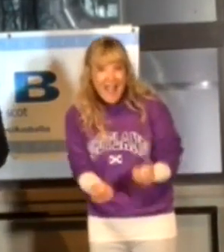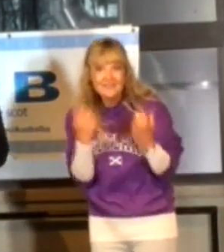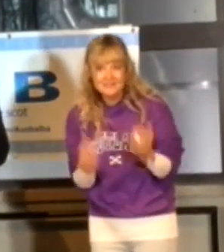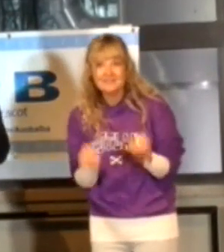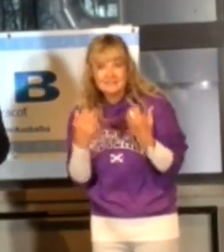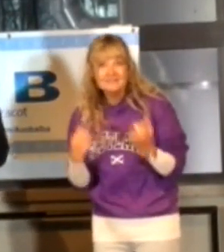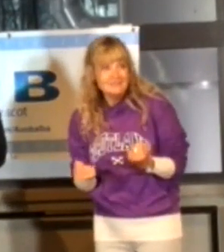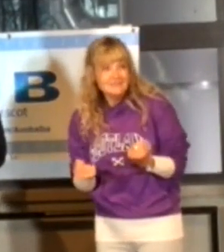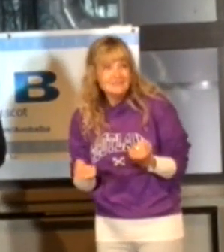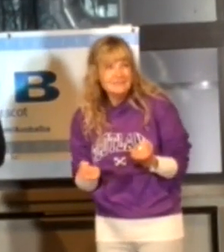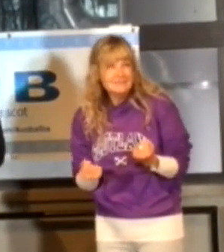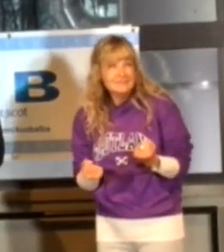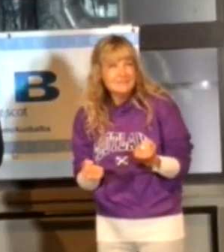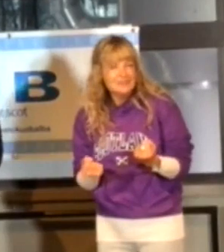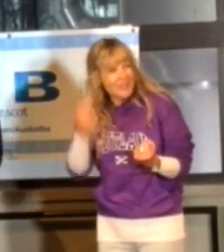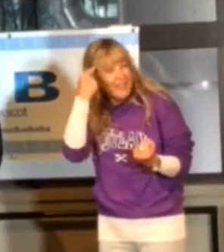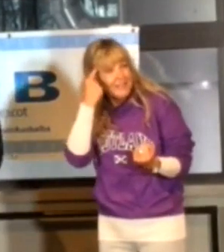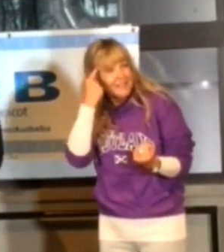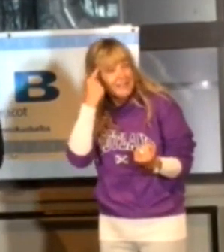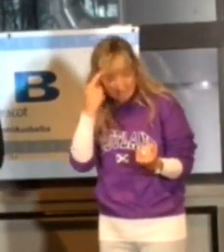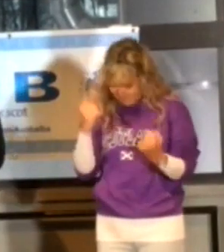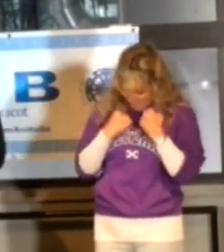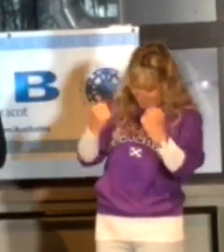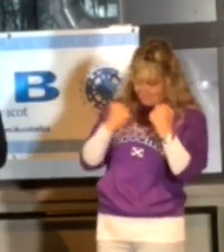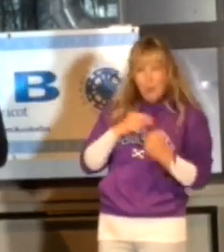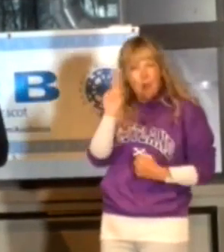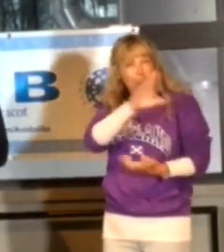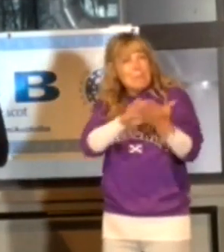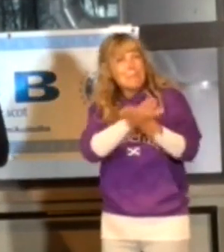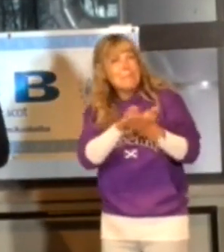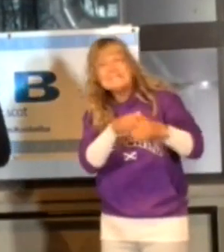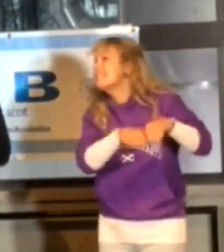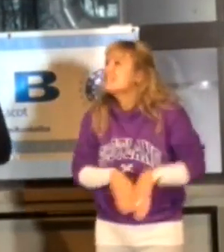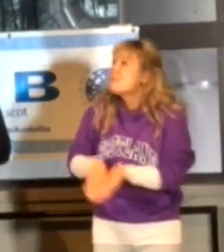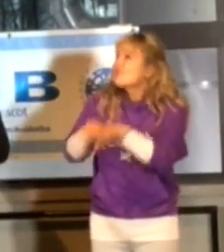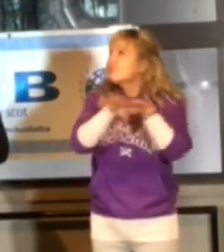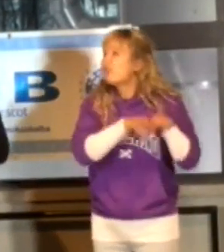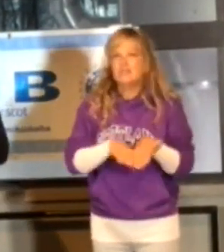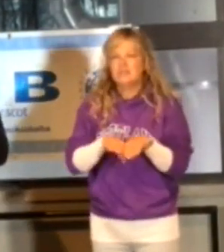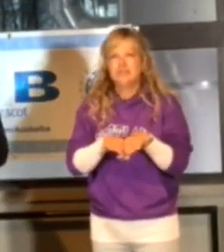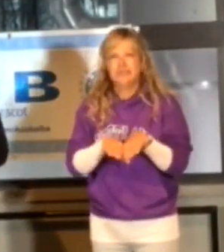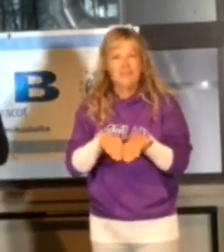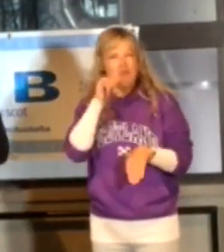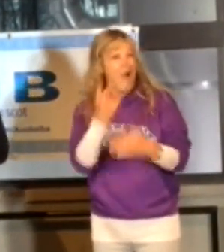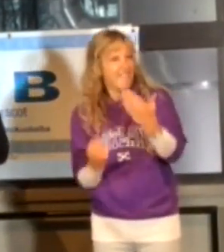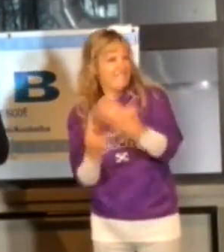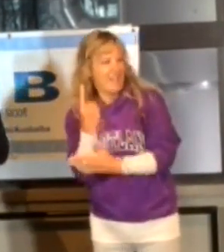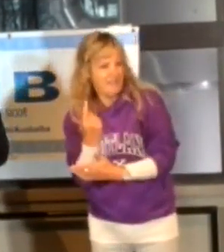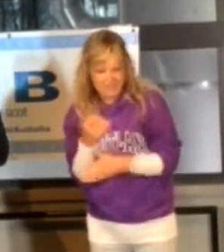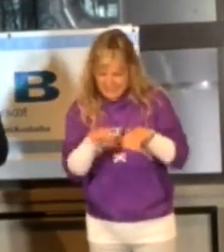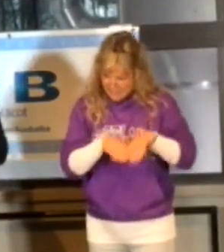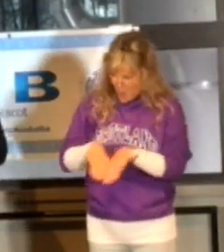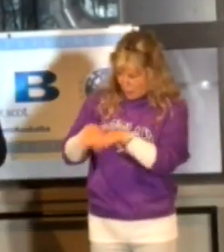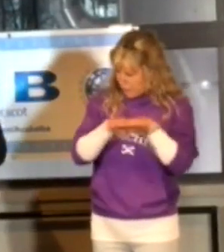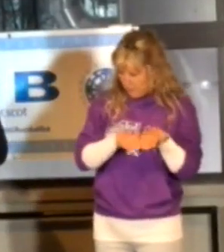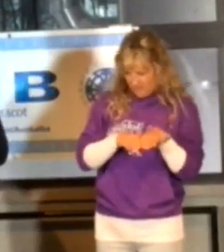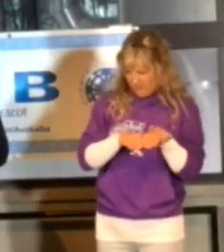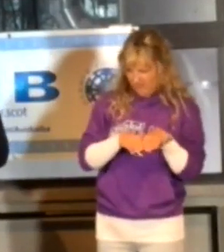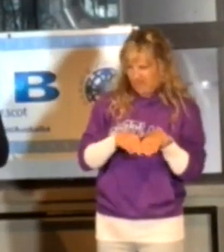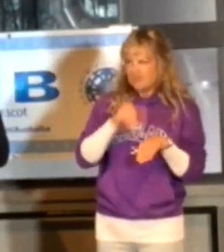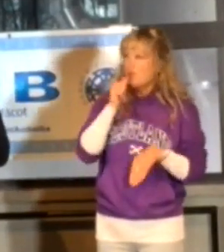we have to ask ourselves, what is democracy? Democracy is not an event. Democracy is not a